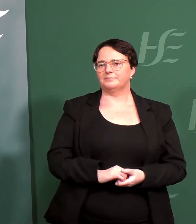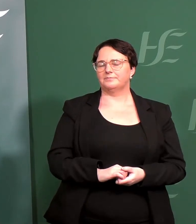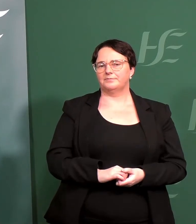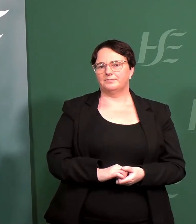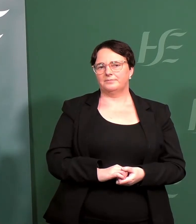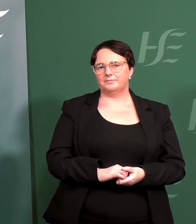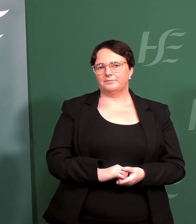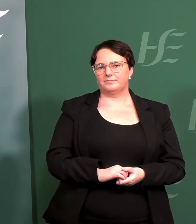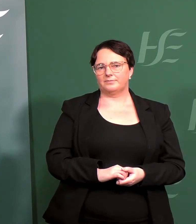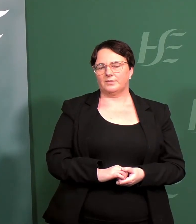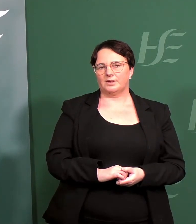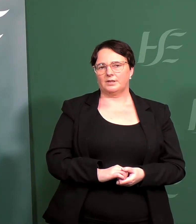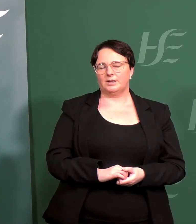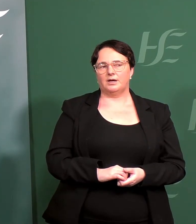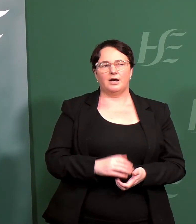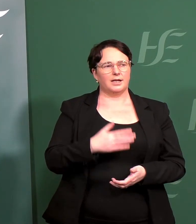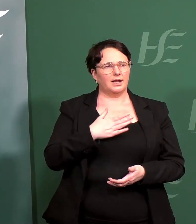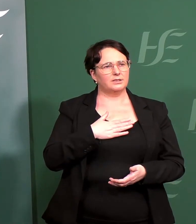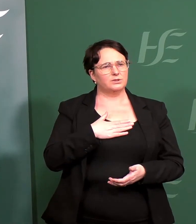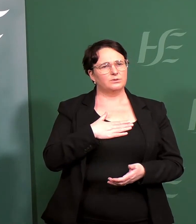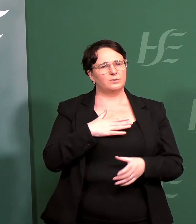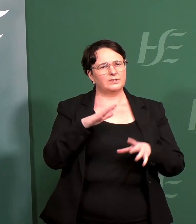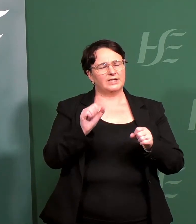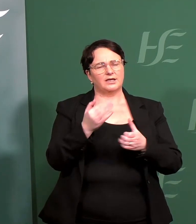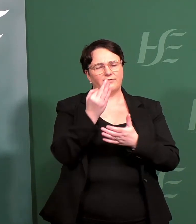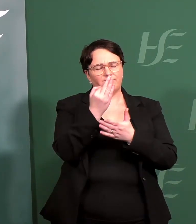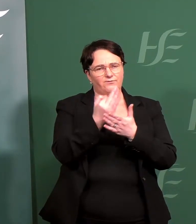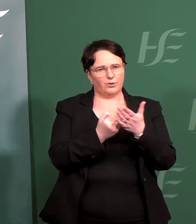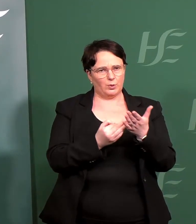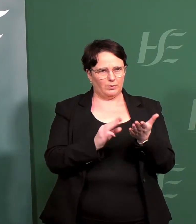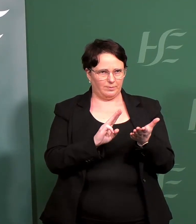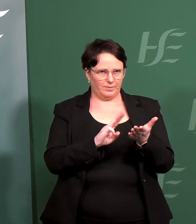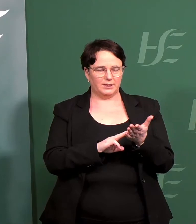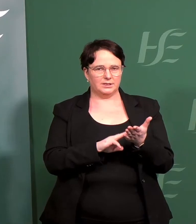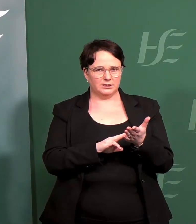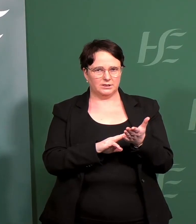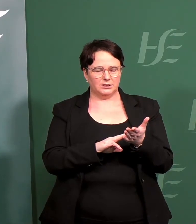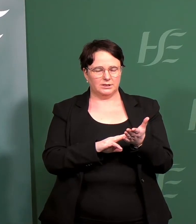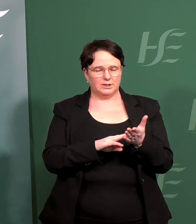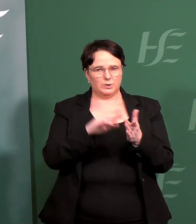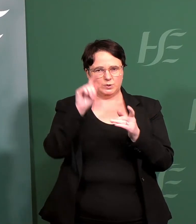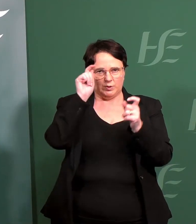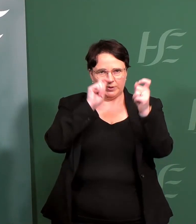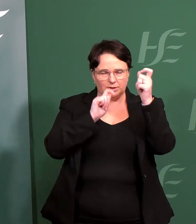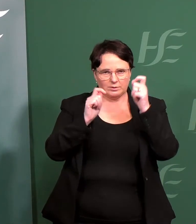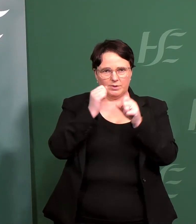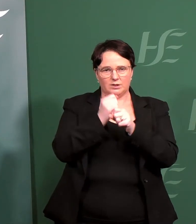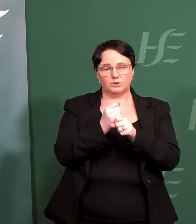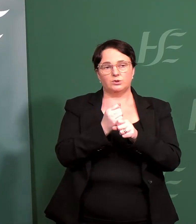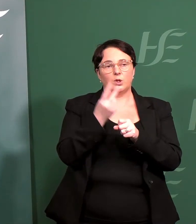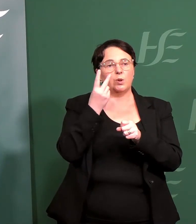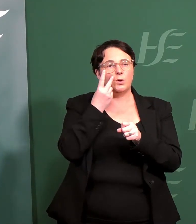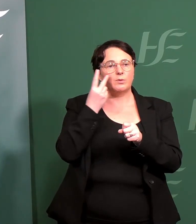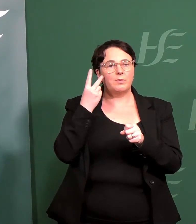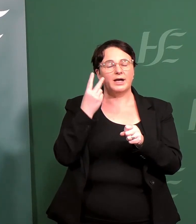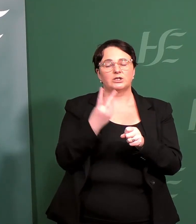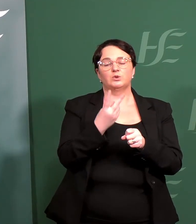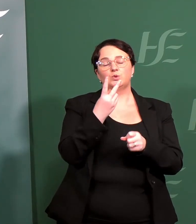wanted today to take a few moments to just take stock of what has that whole 2 years